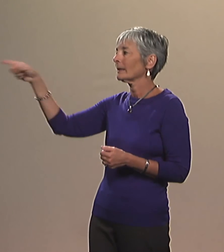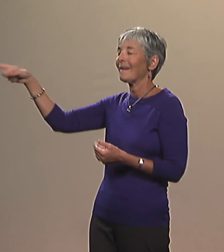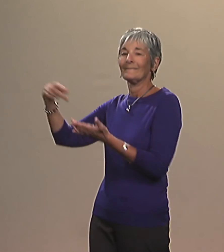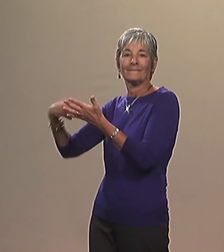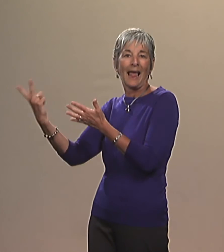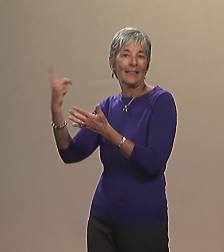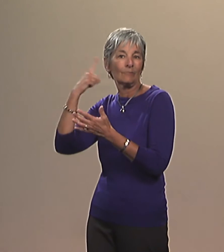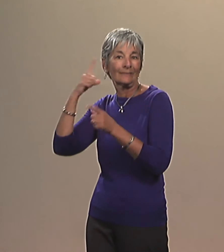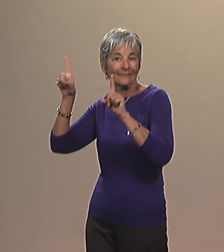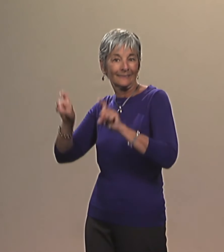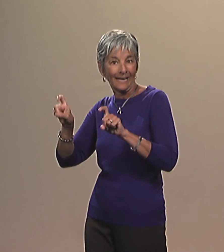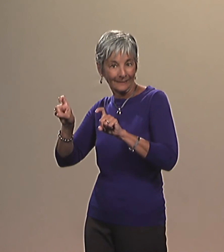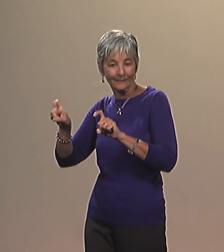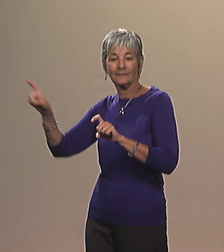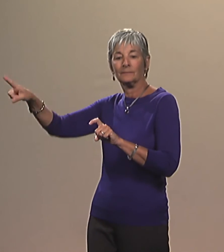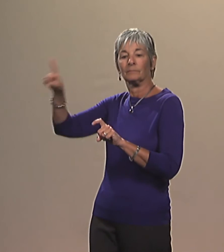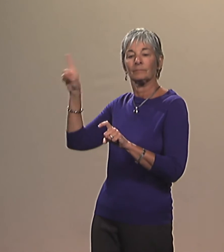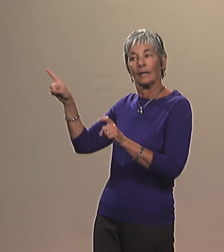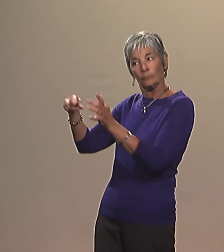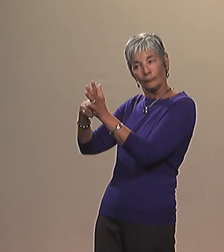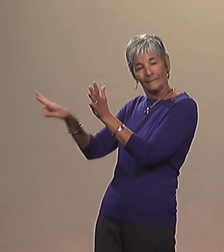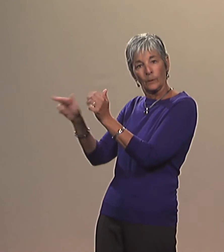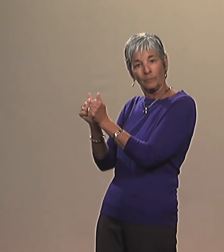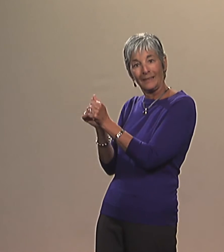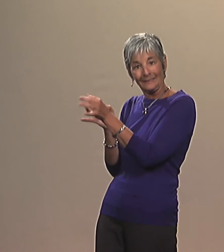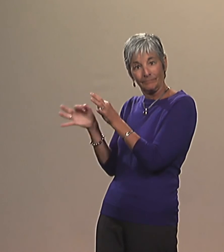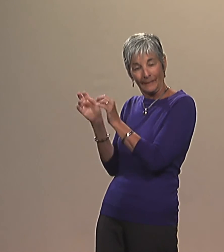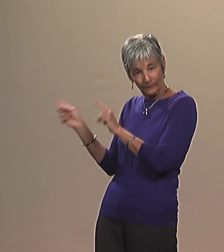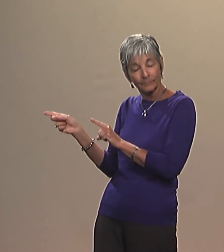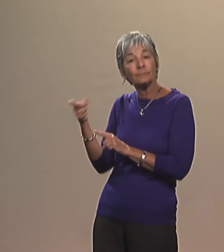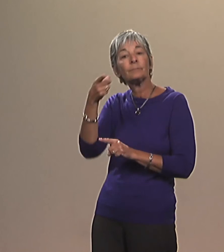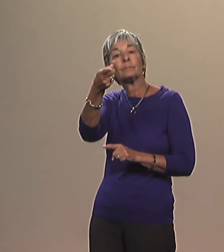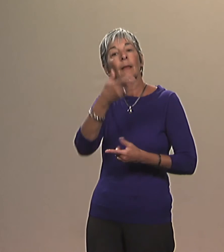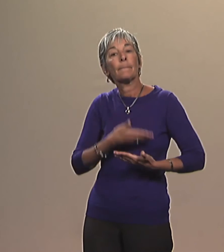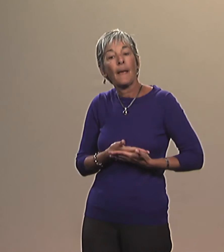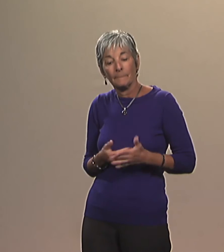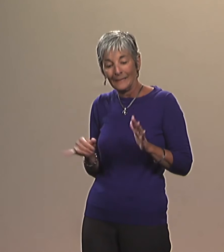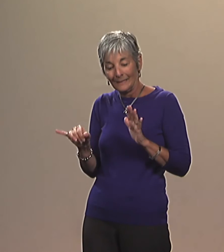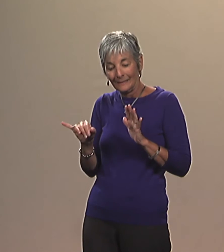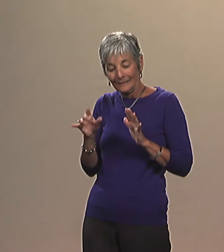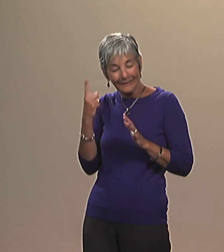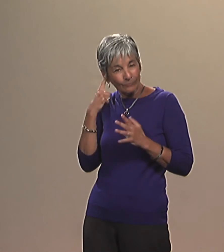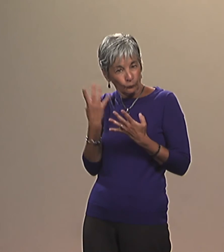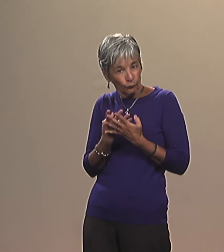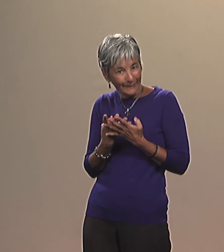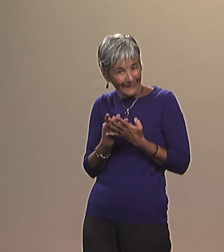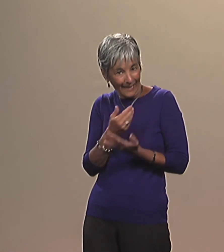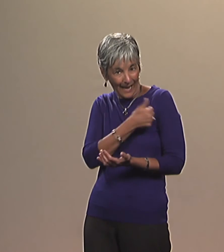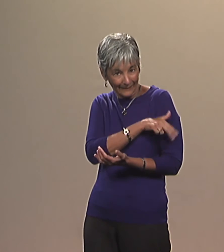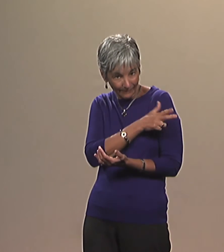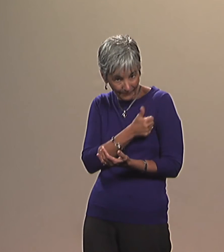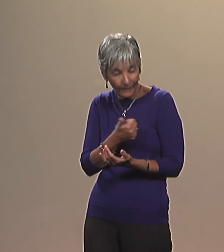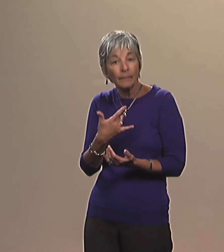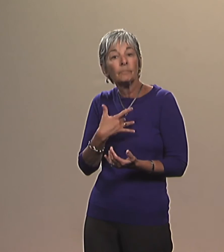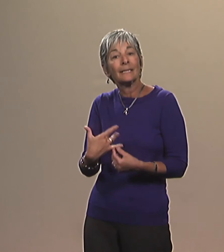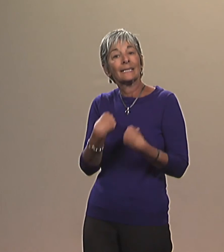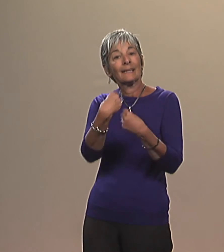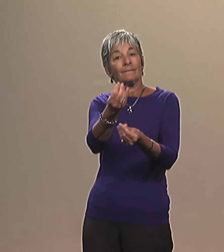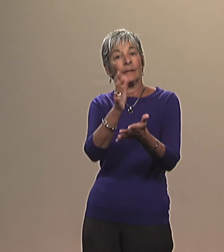Also, failed the hearing test can be noted as referred with explanation. Typically, when a deaf infant has a hearing screening in the hospital, the